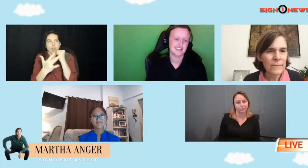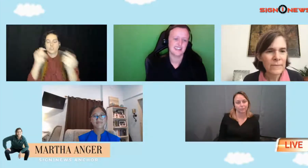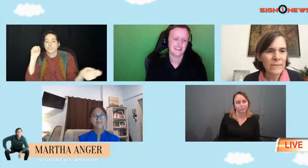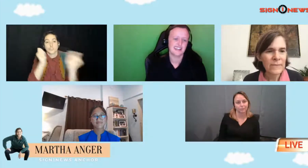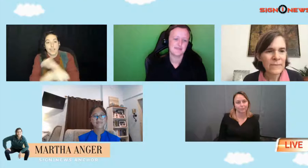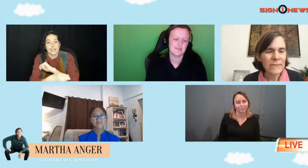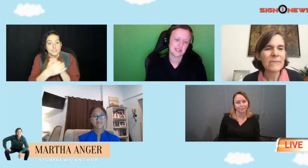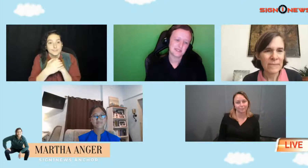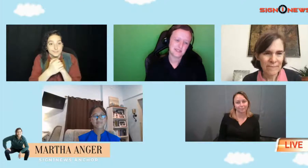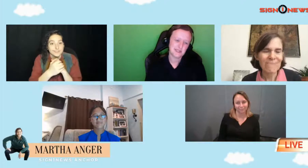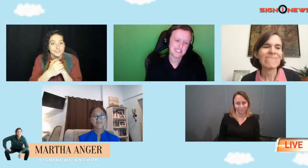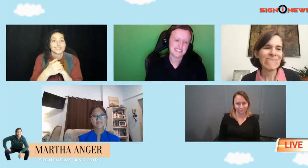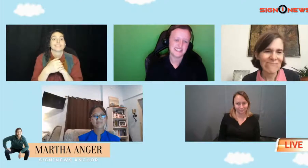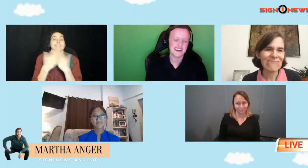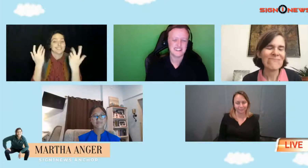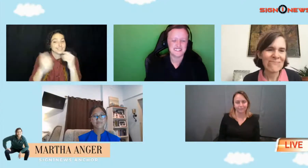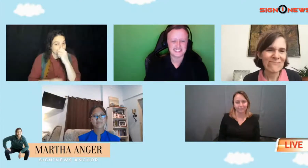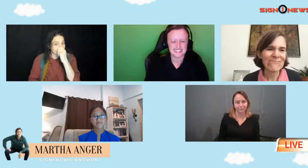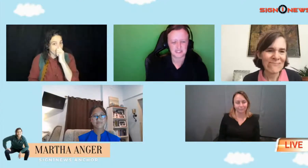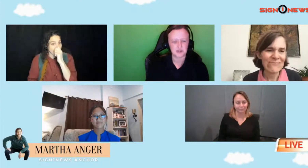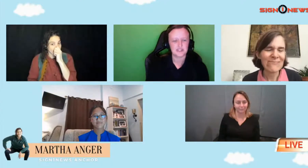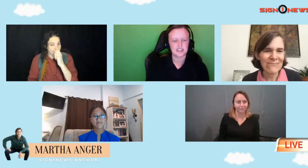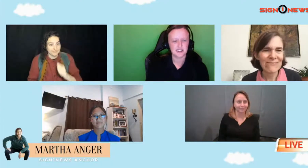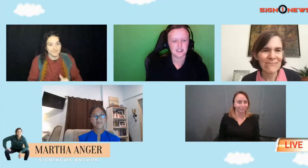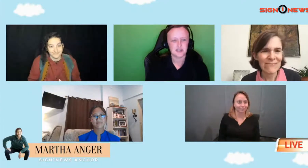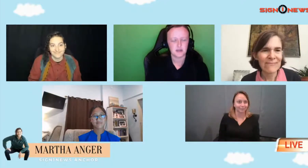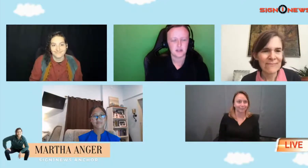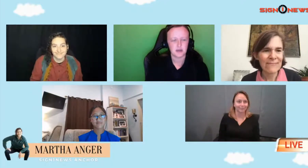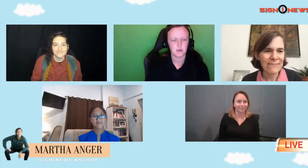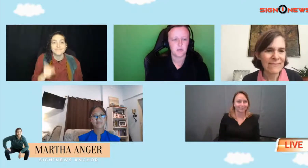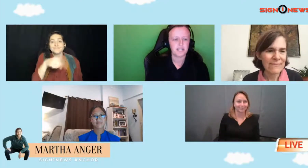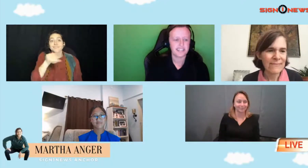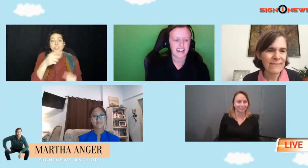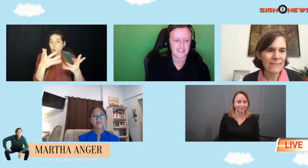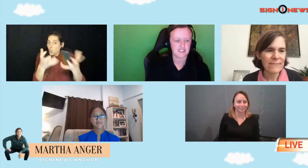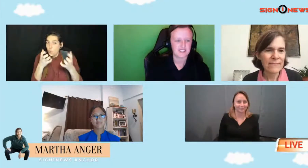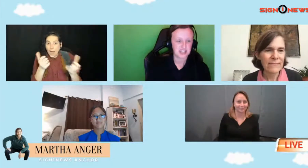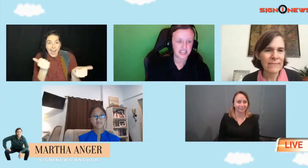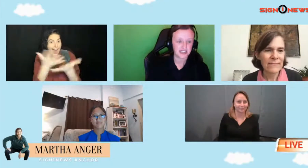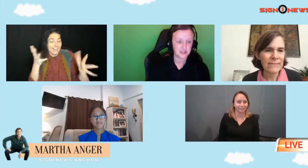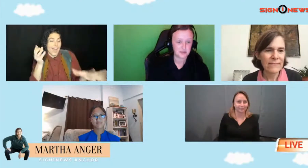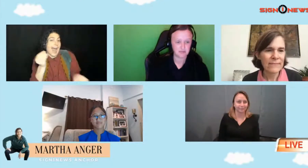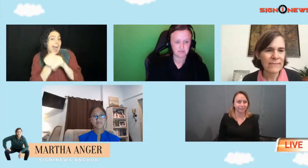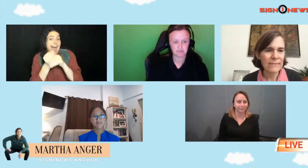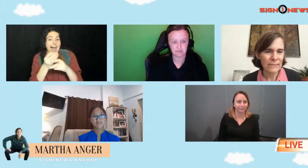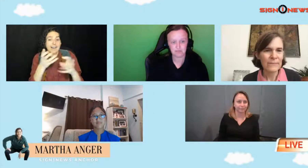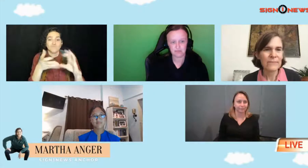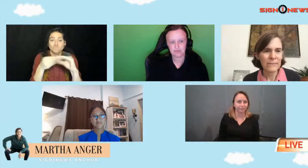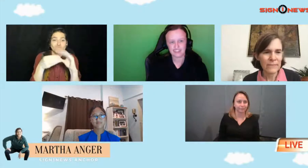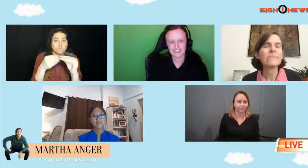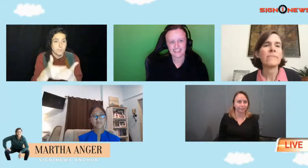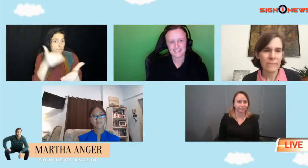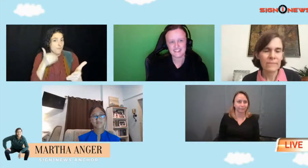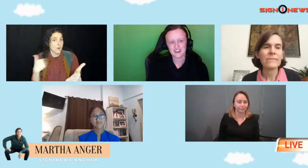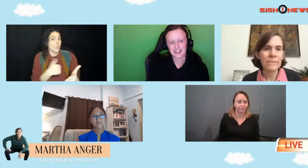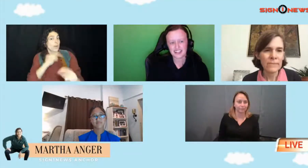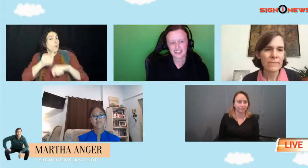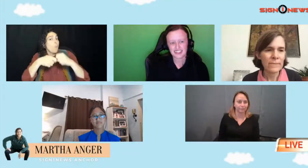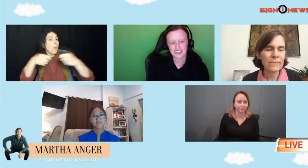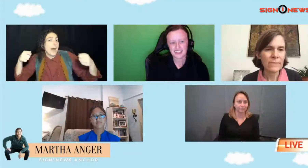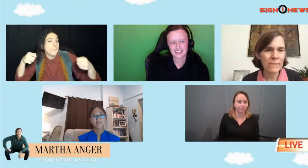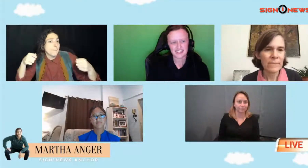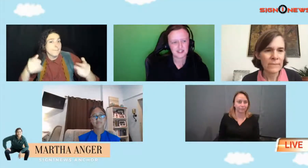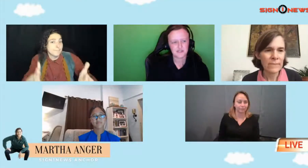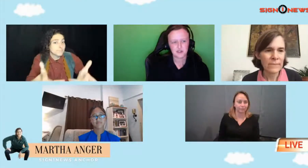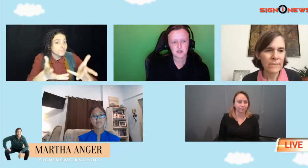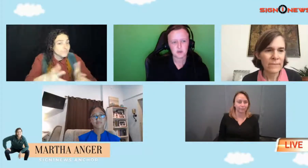starts making noise, all of these things. So technology really has changed. Is there